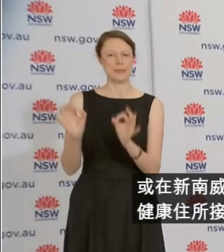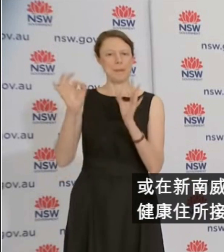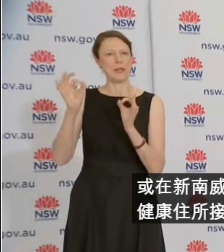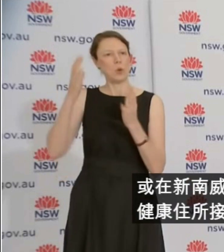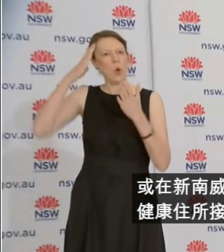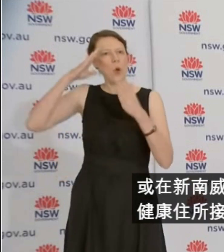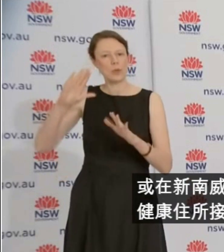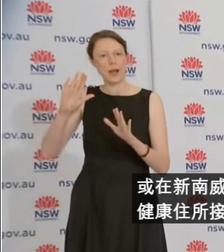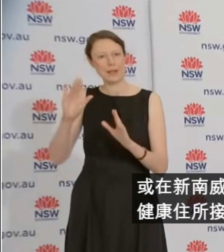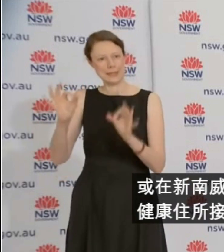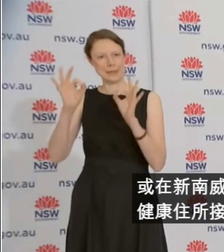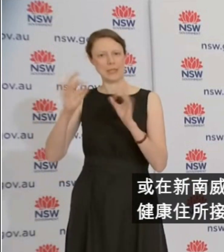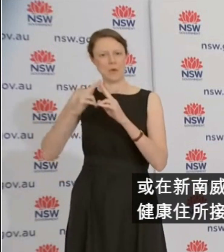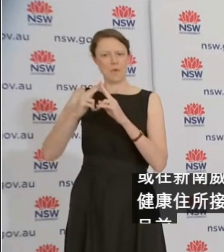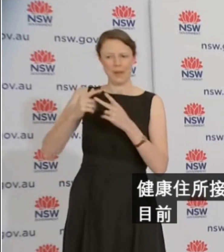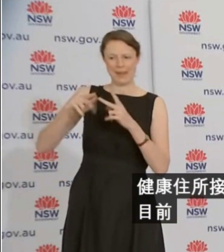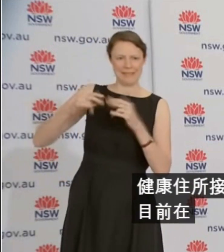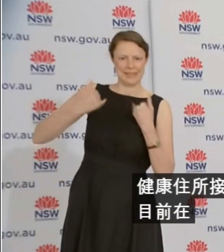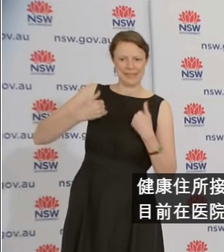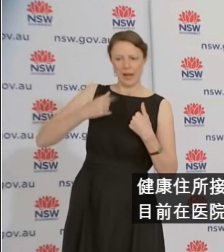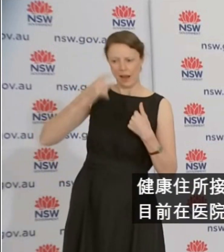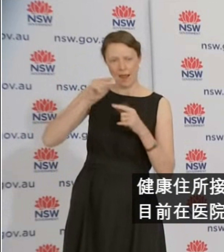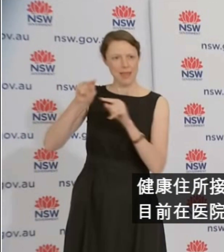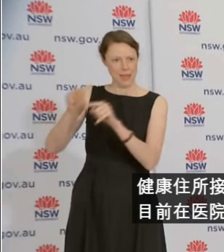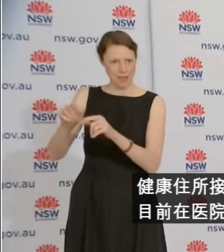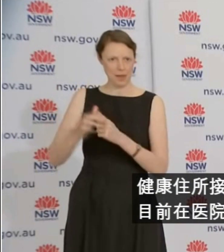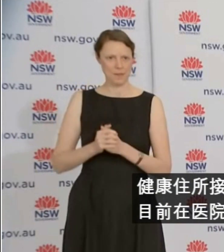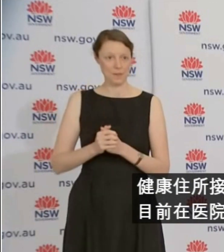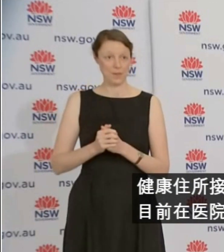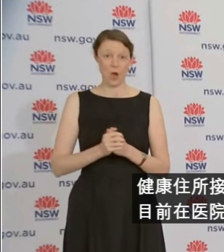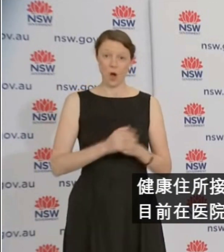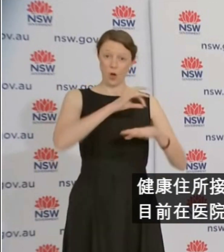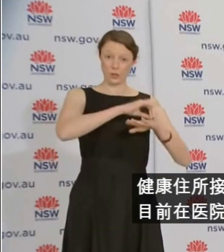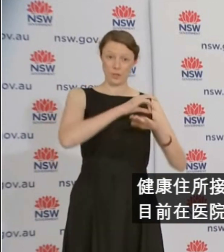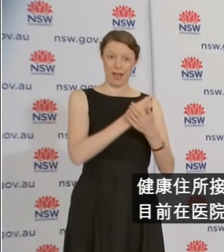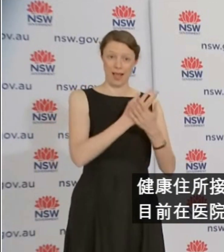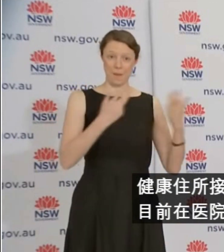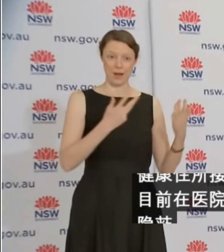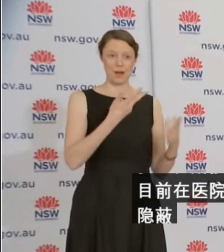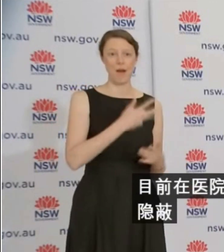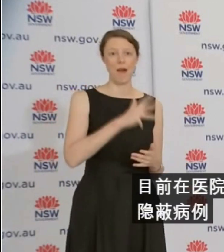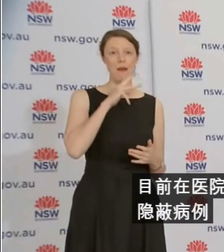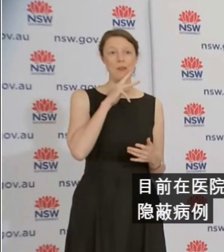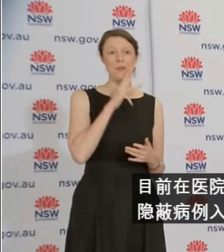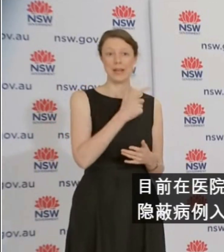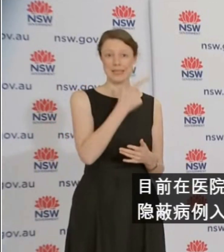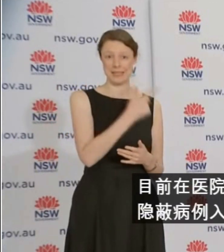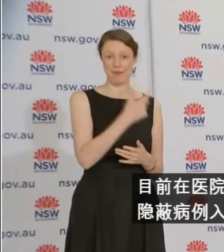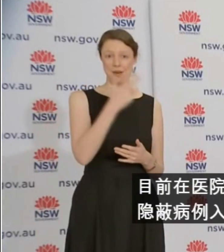health accommodation. Currently in hospital, there are 979 COVID